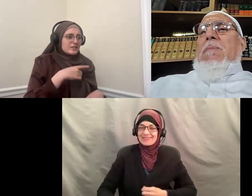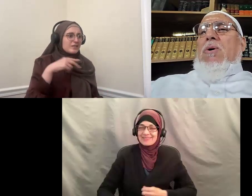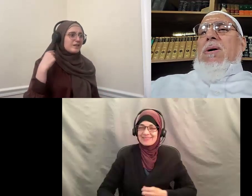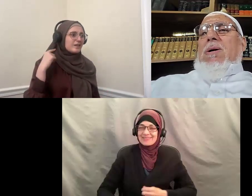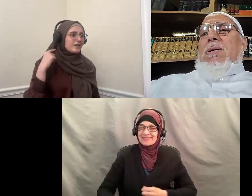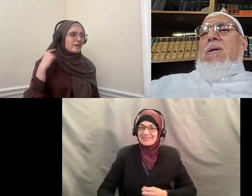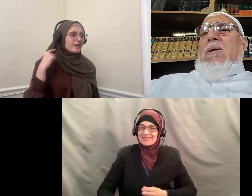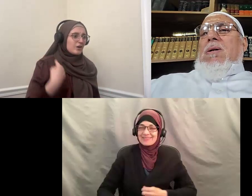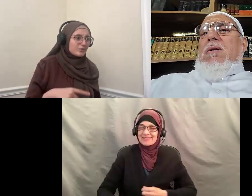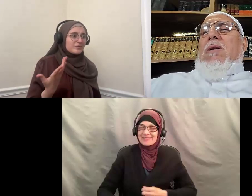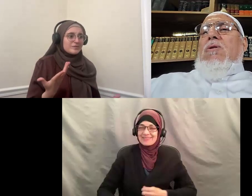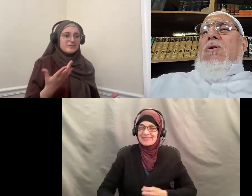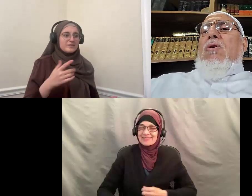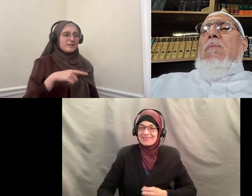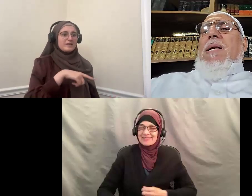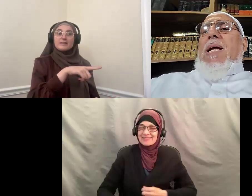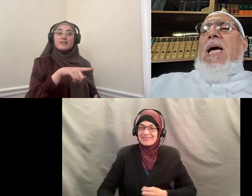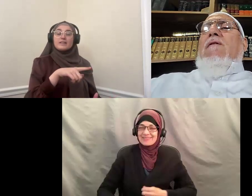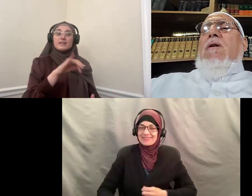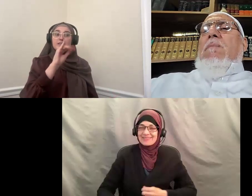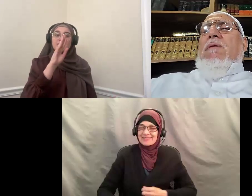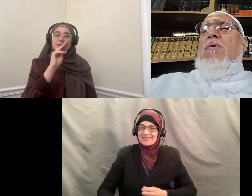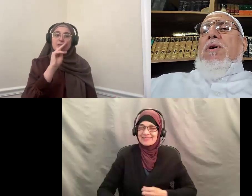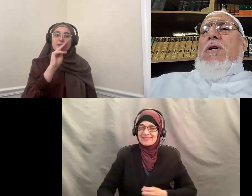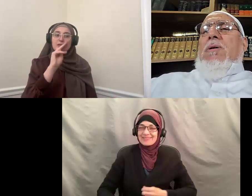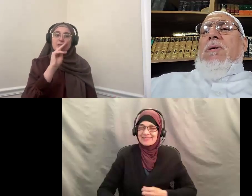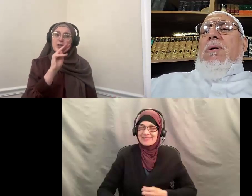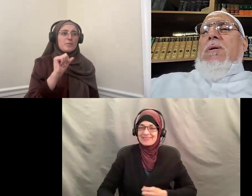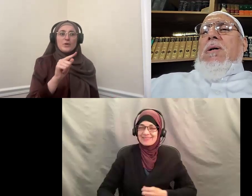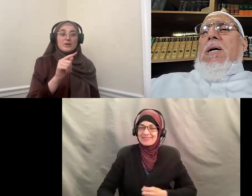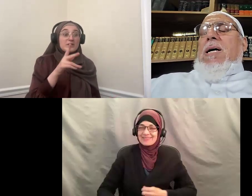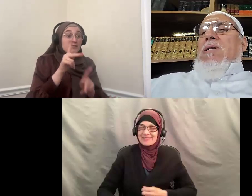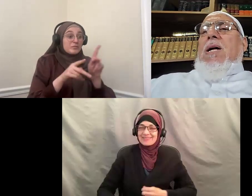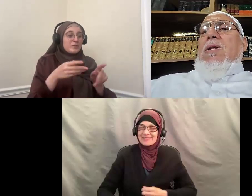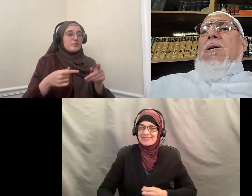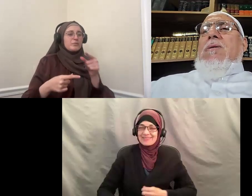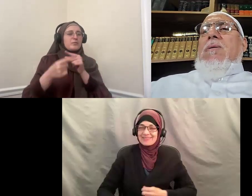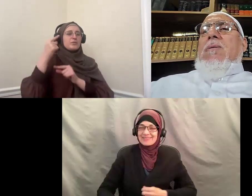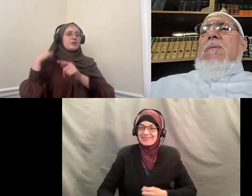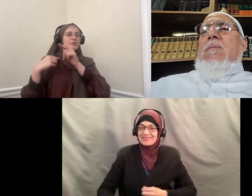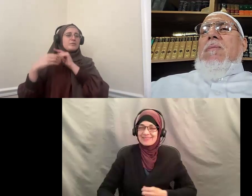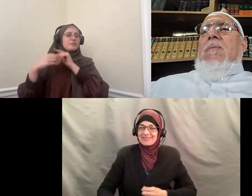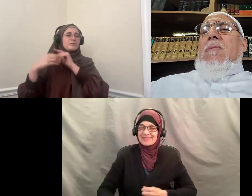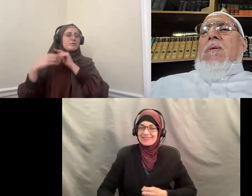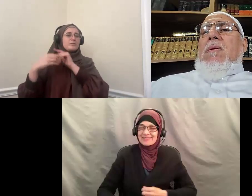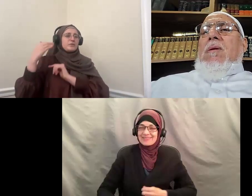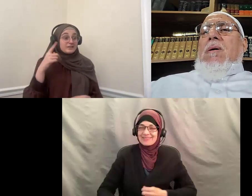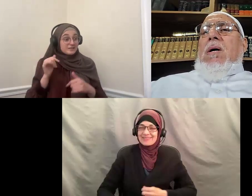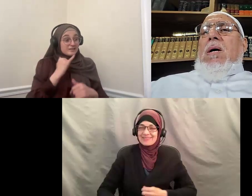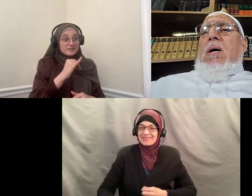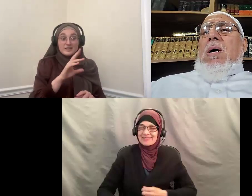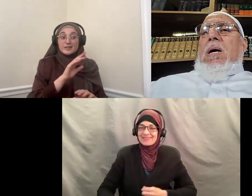something abhorrent that nobody ever before you has done this.